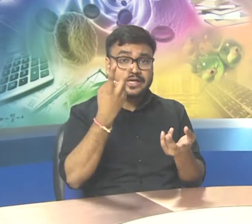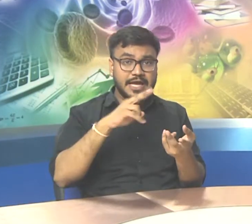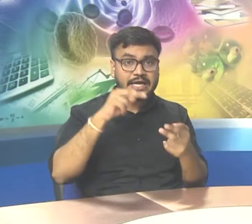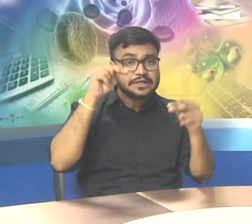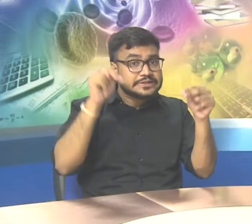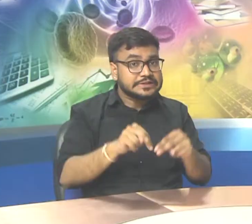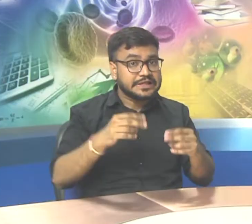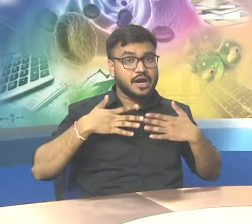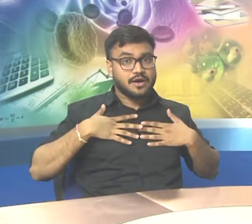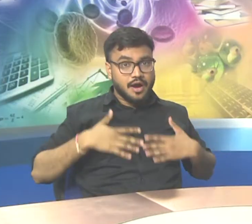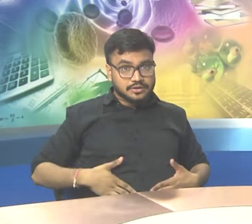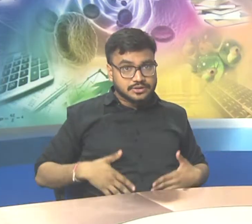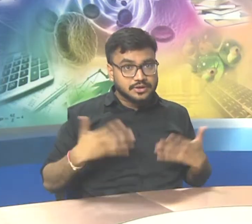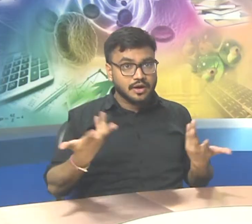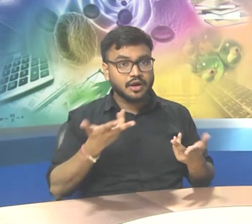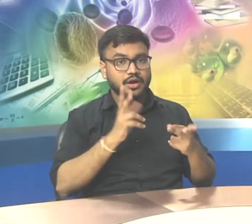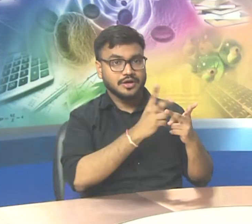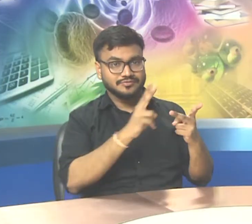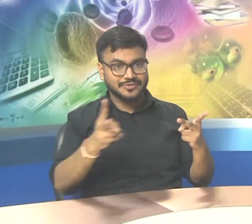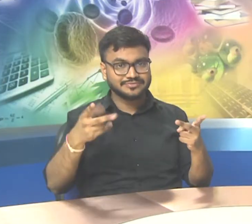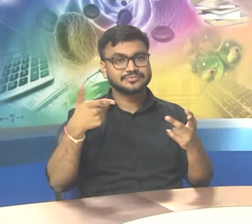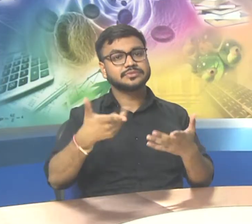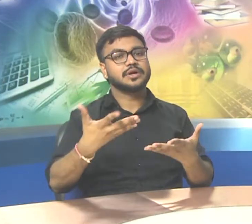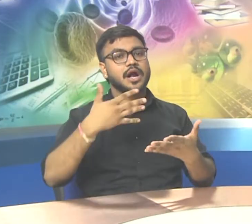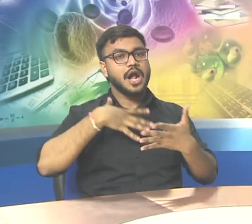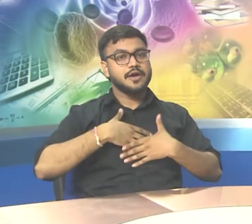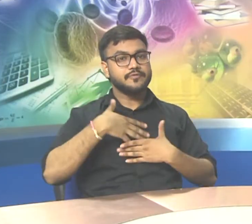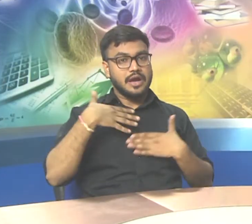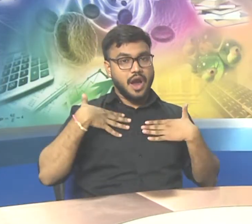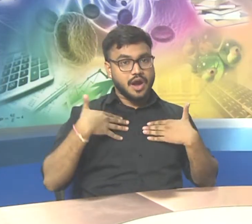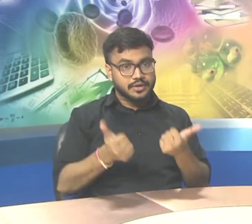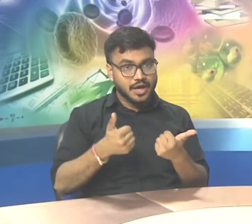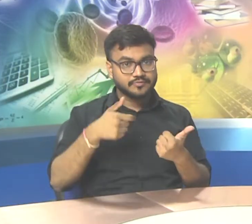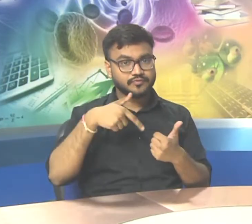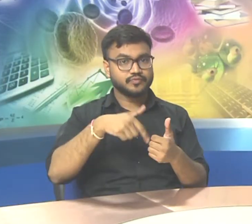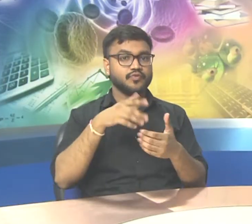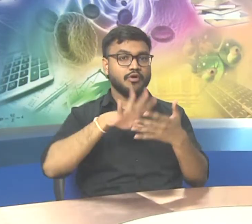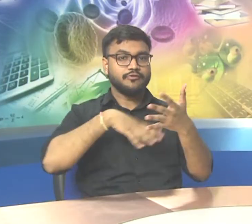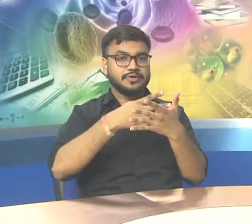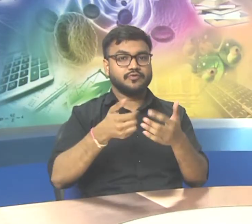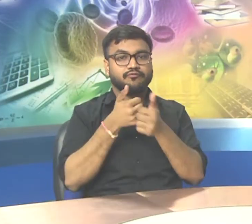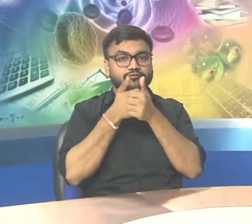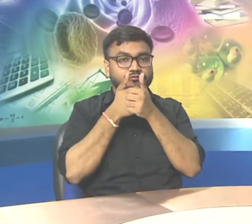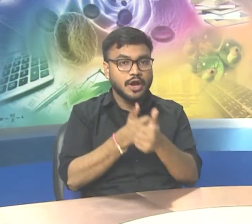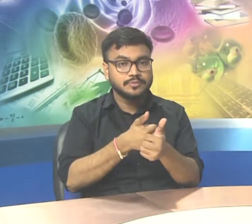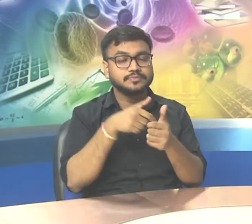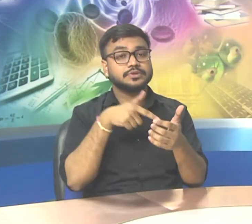But remember, our body needs nutrients in the right amount.